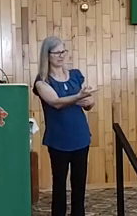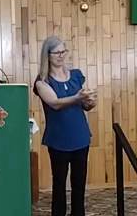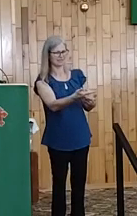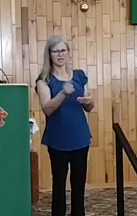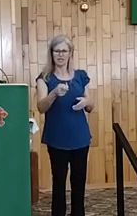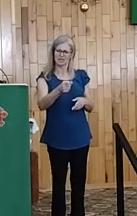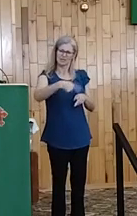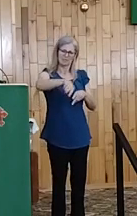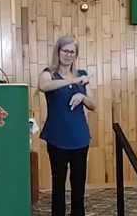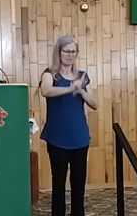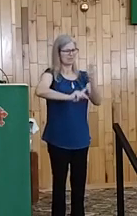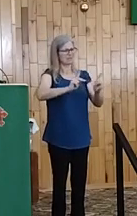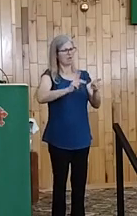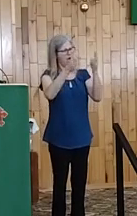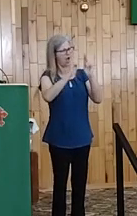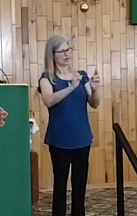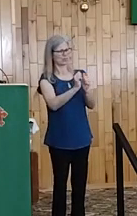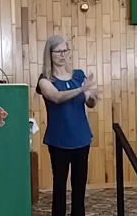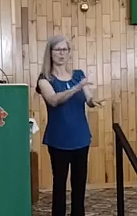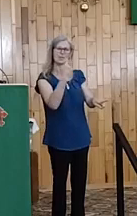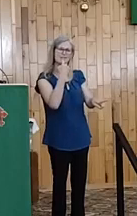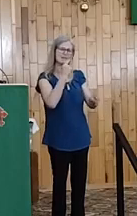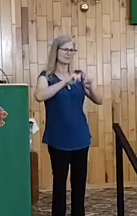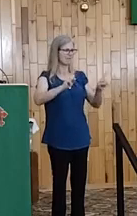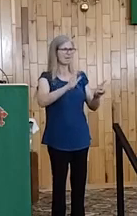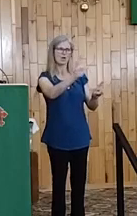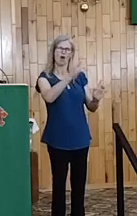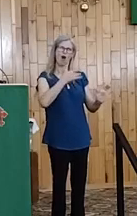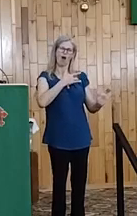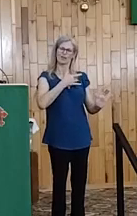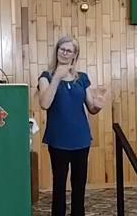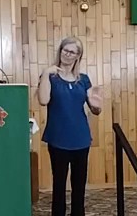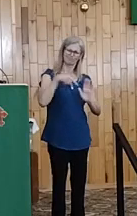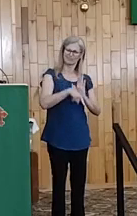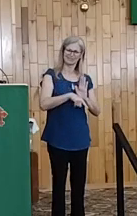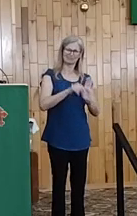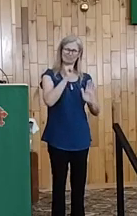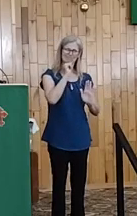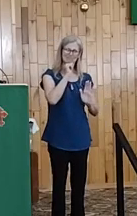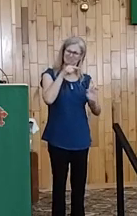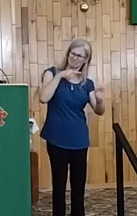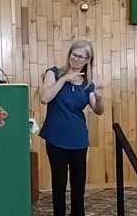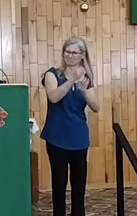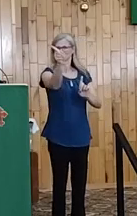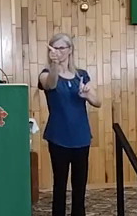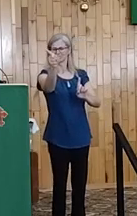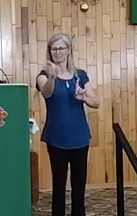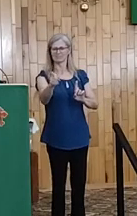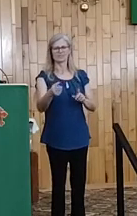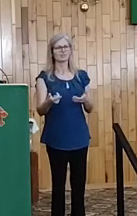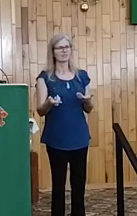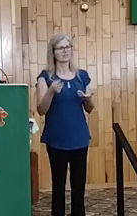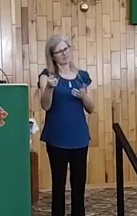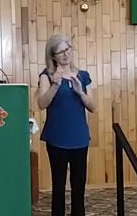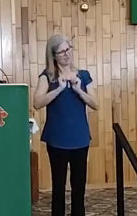their lips, but their hearts are far from me. In vain do they worship